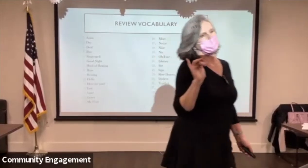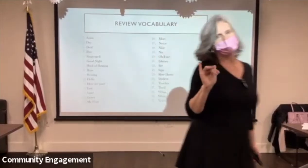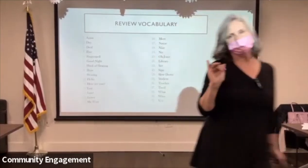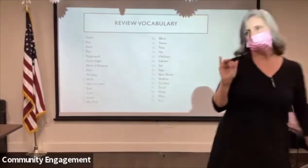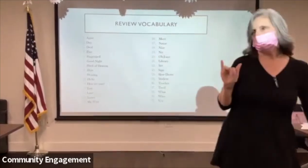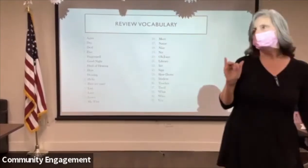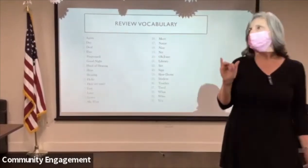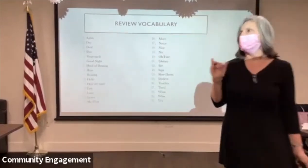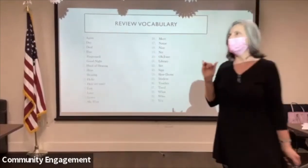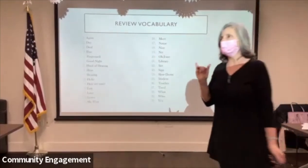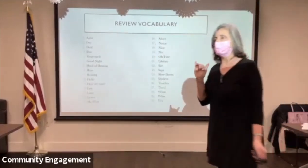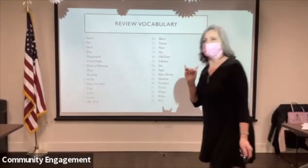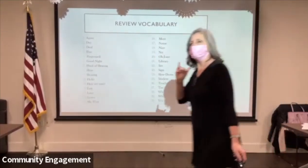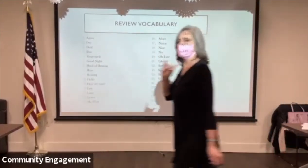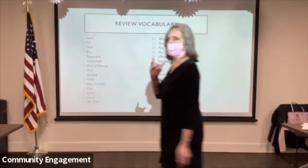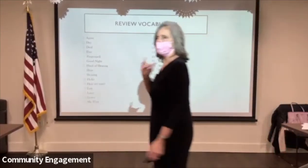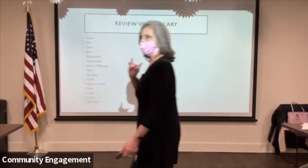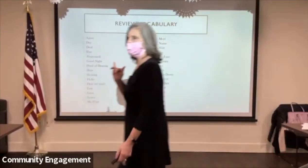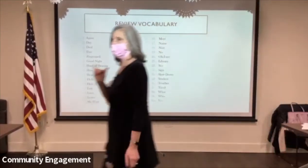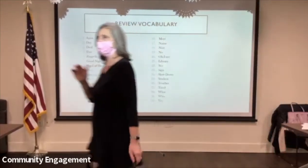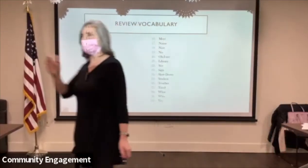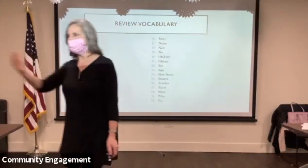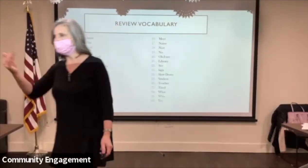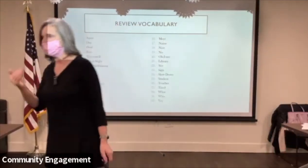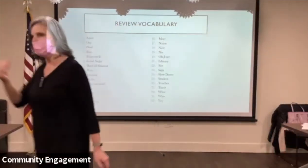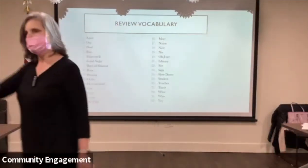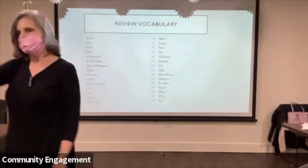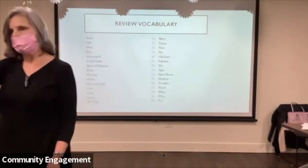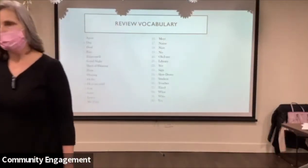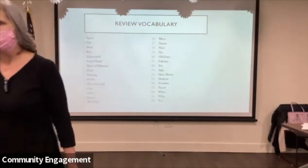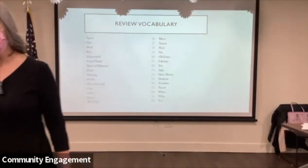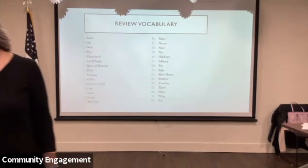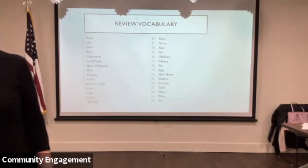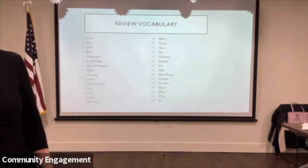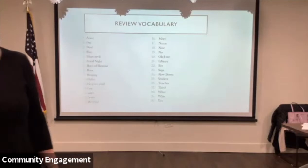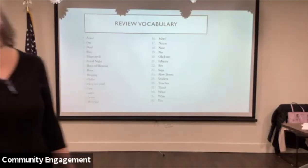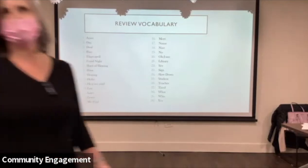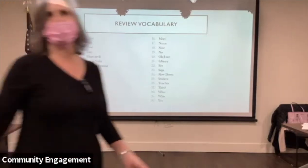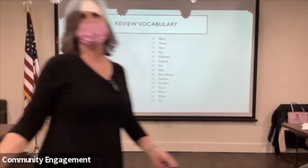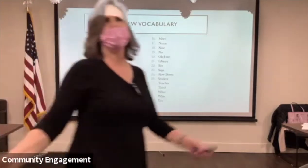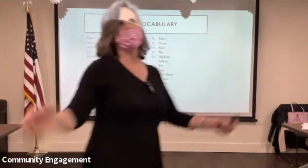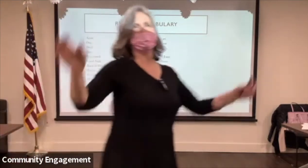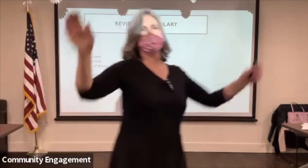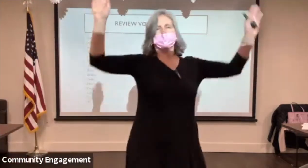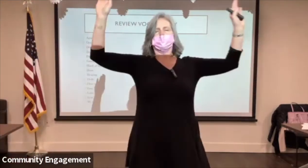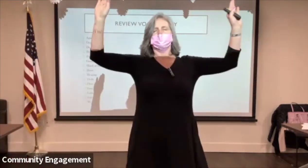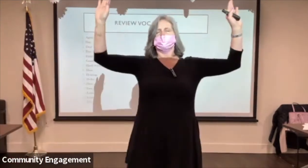oh, I see. It is a way of recognizing that you're understanding what people are sharing with you. Of course, when I stand here, I feel like I didn't do